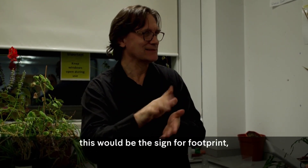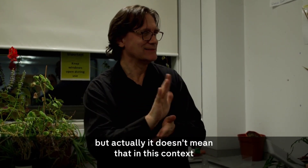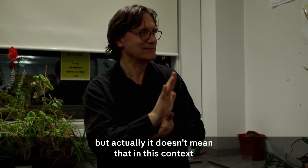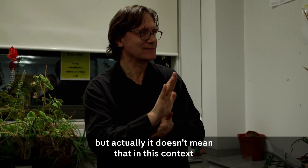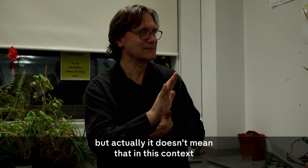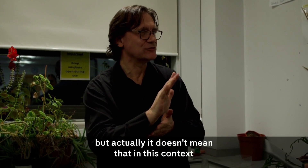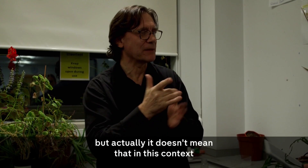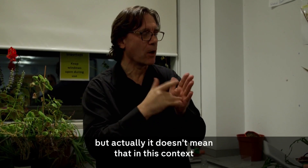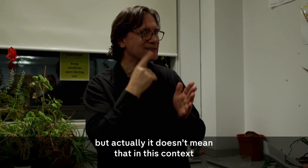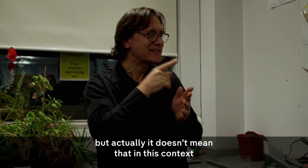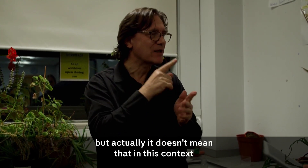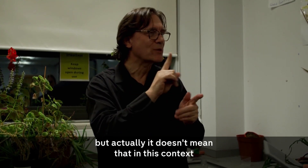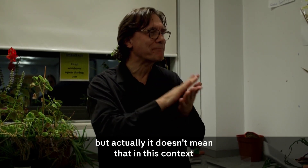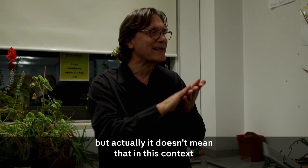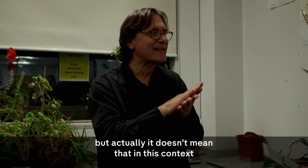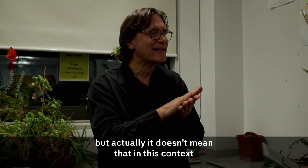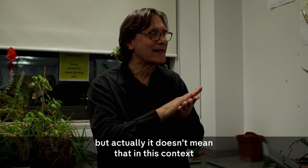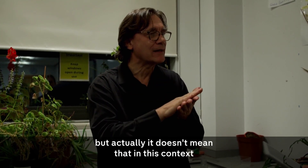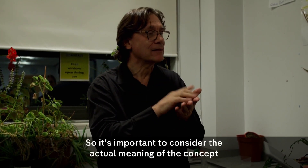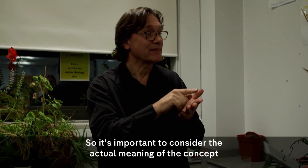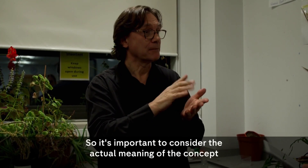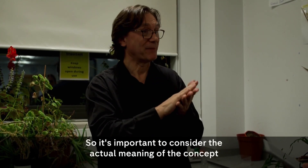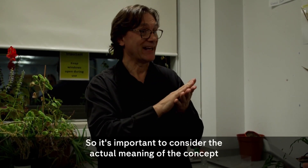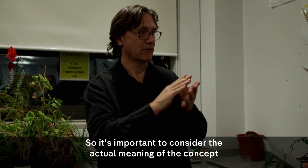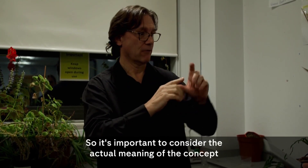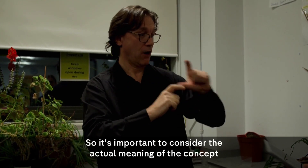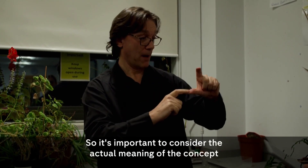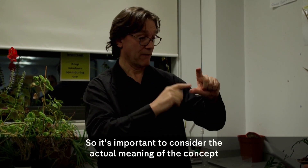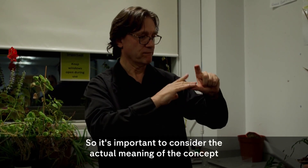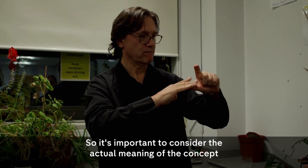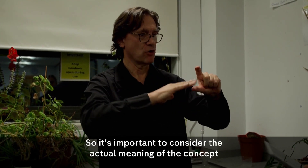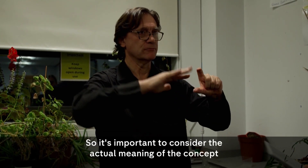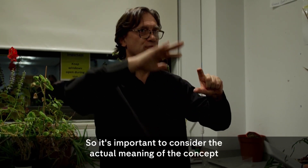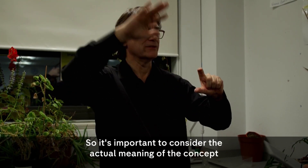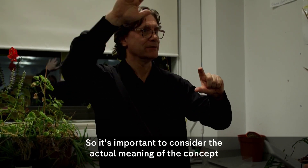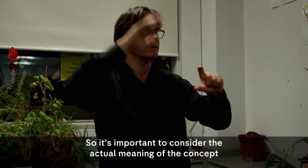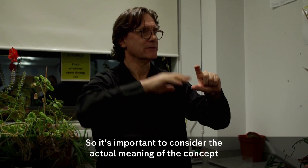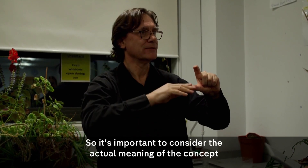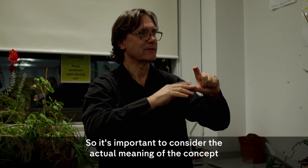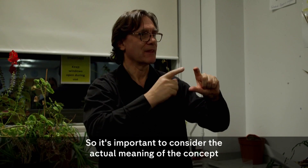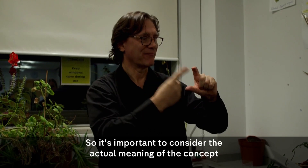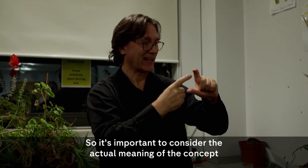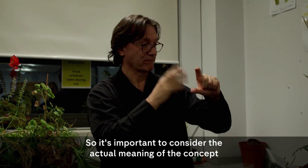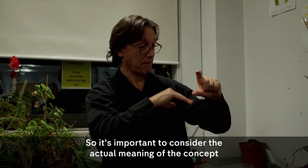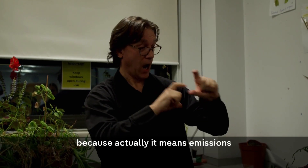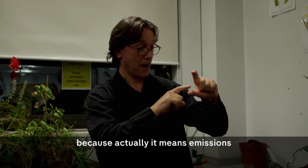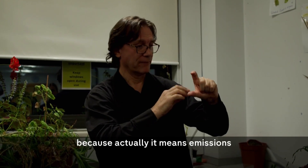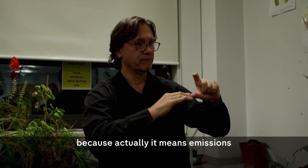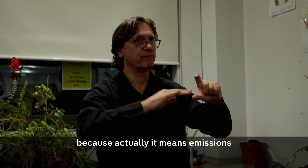But actually, it doesn't mean that in this context. So it's important to consider the actual meaning of the concept, because actually